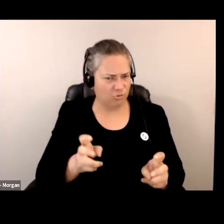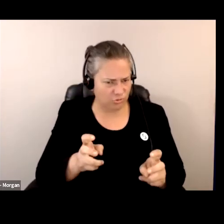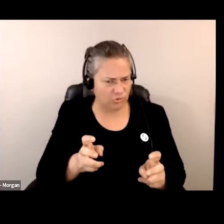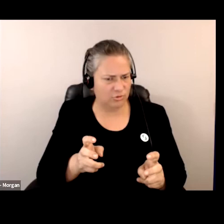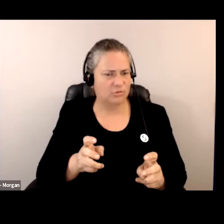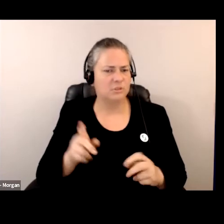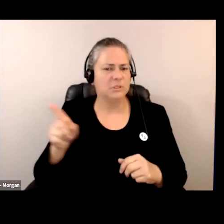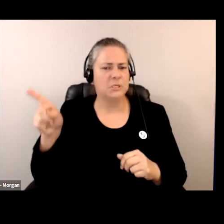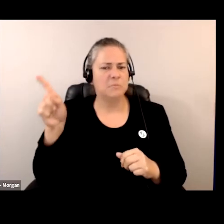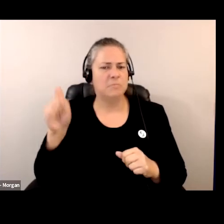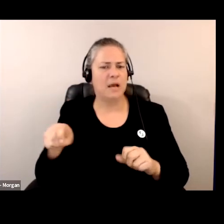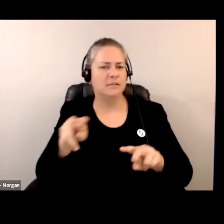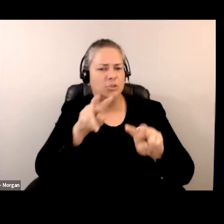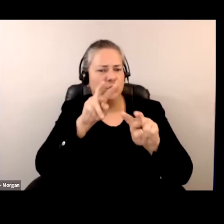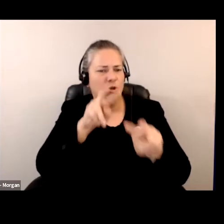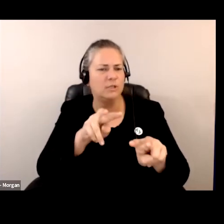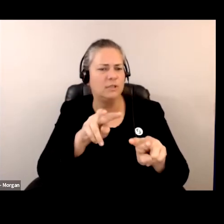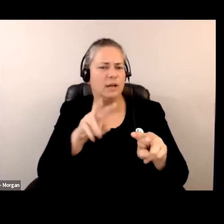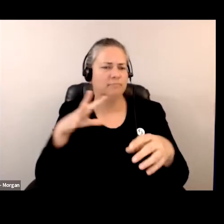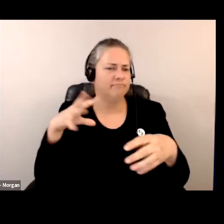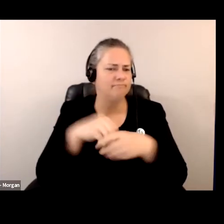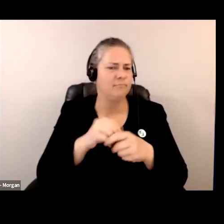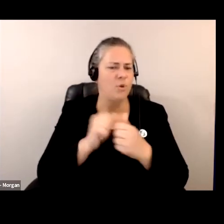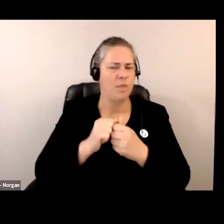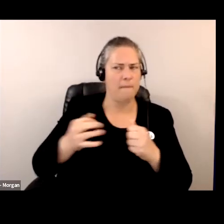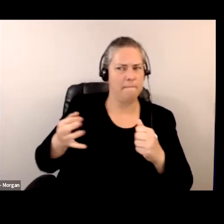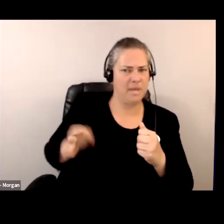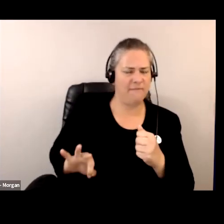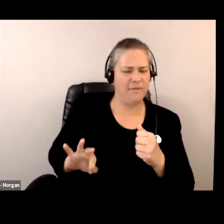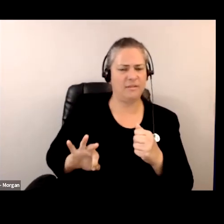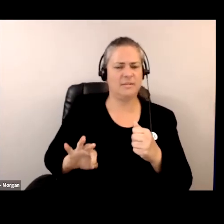to with diversity and equity in mind.